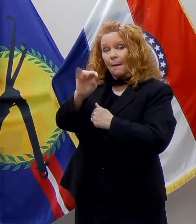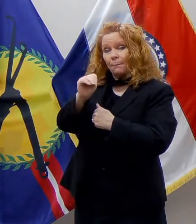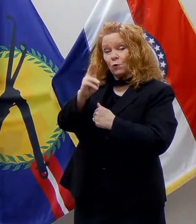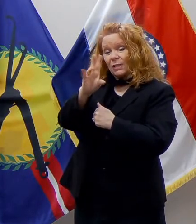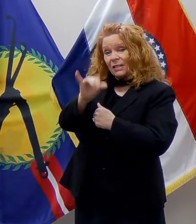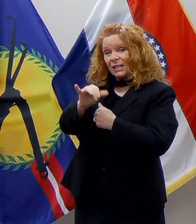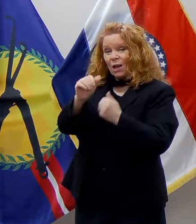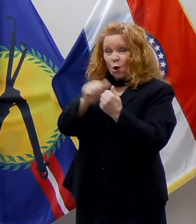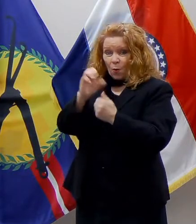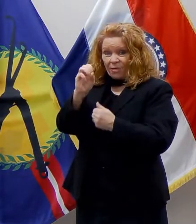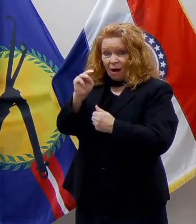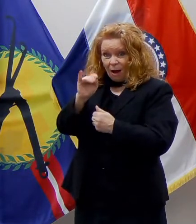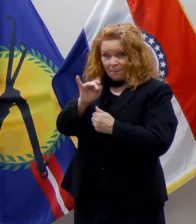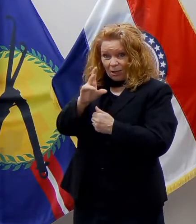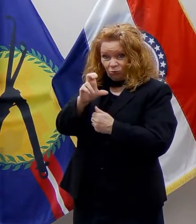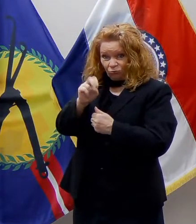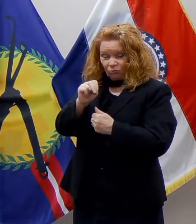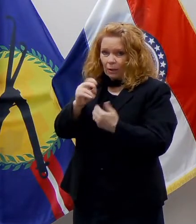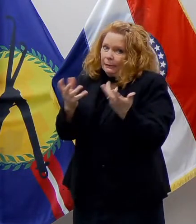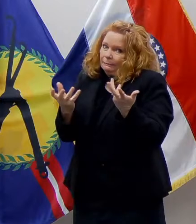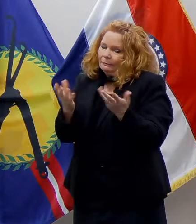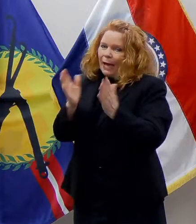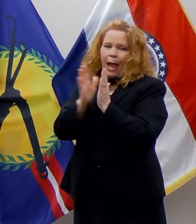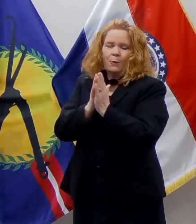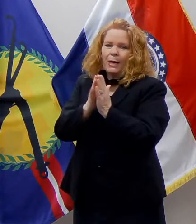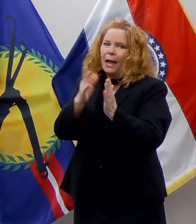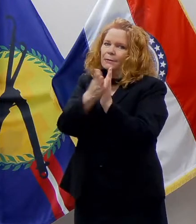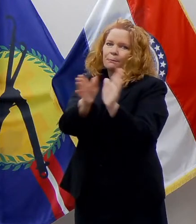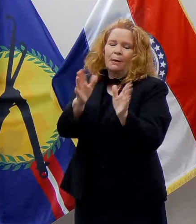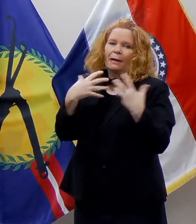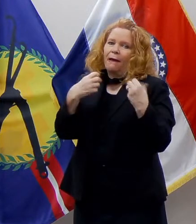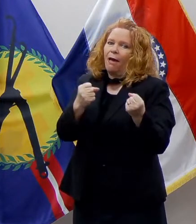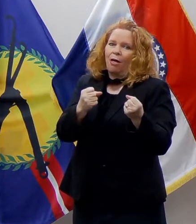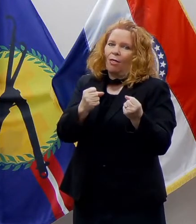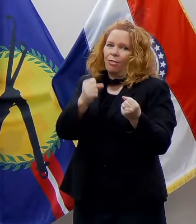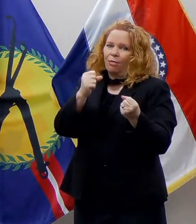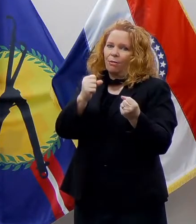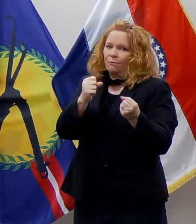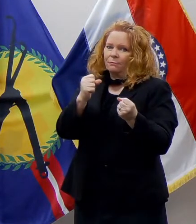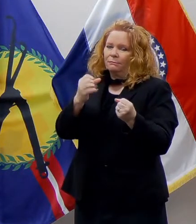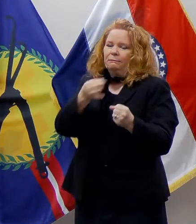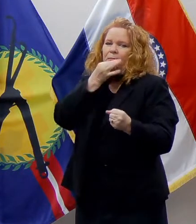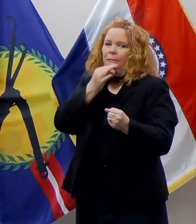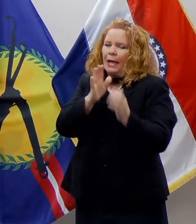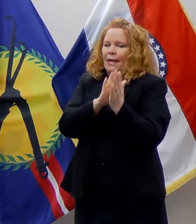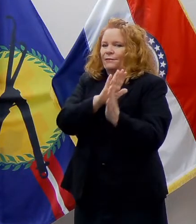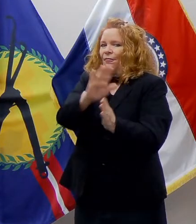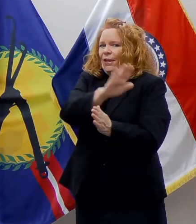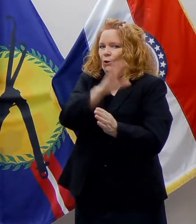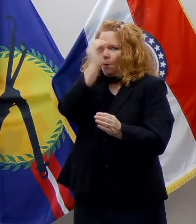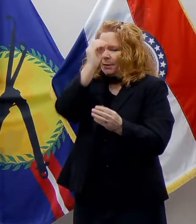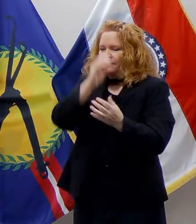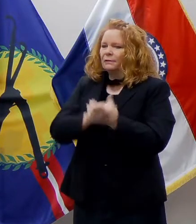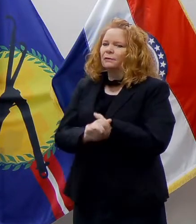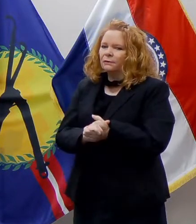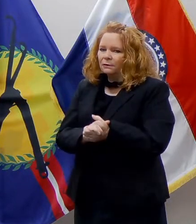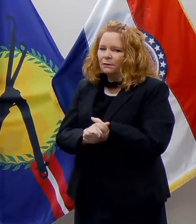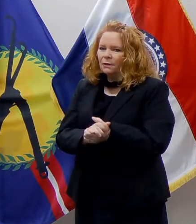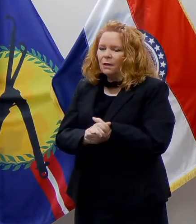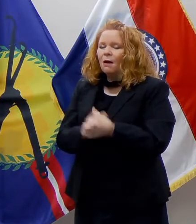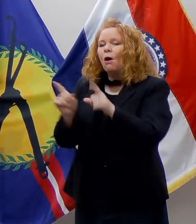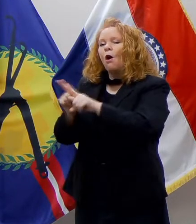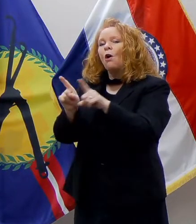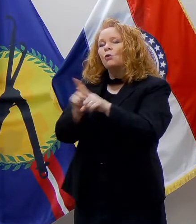And I would turn to our public health experts and ask for their interpretation. I would turn to the pandemic task